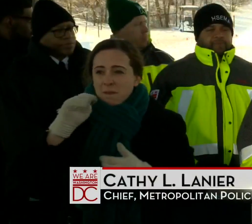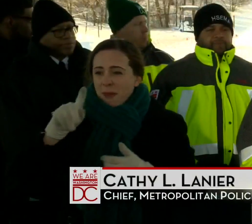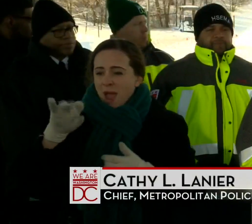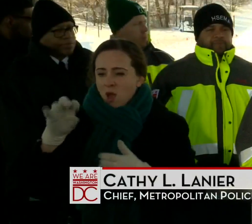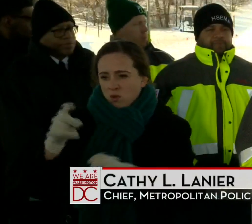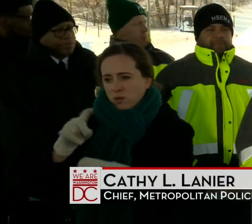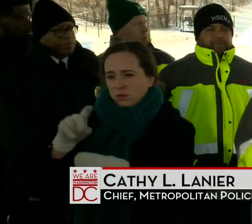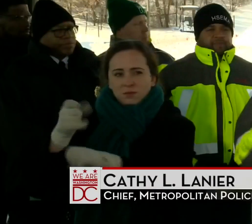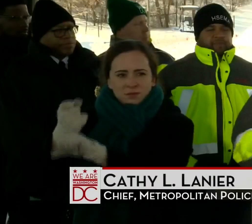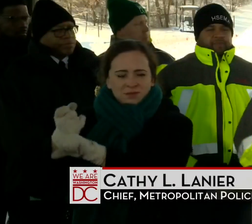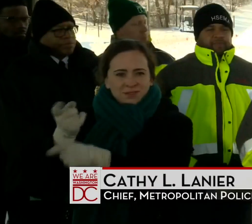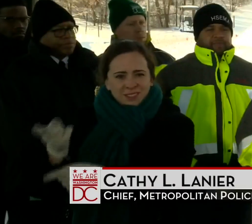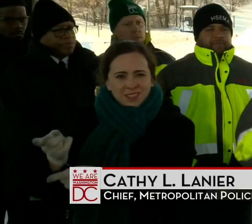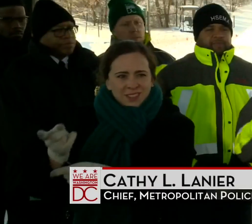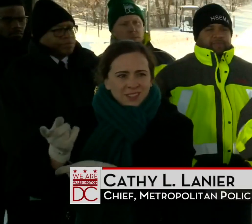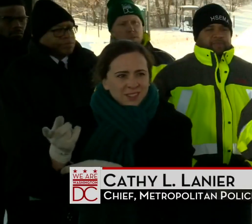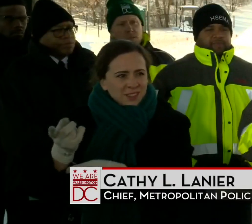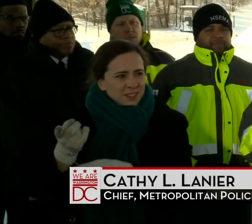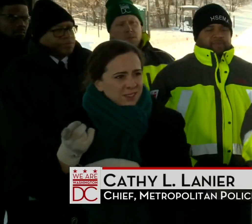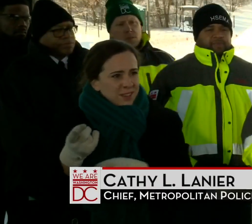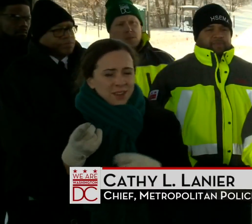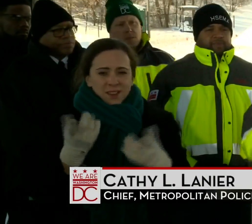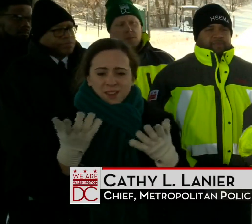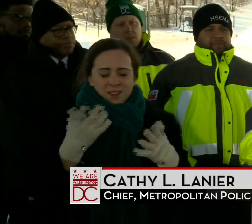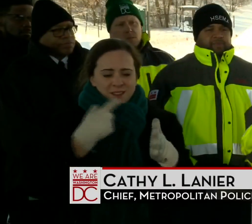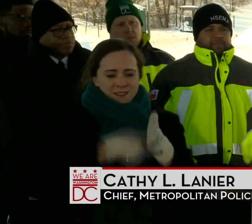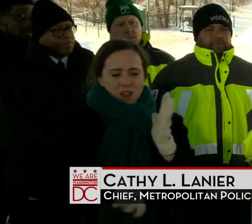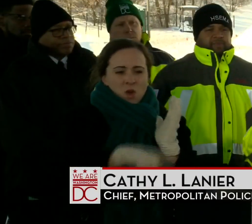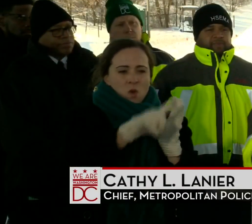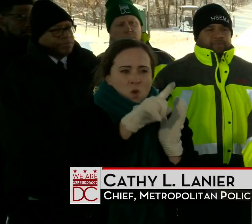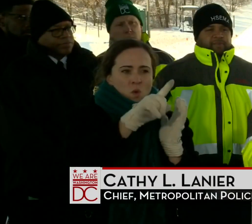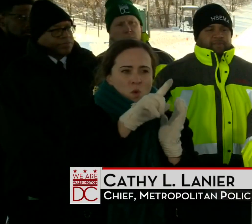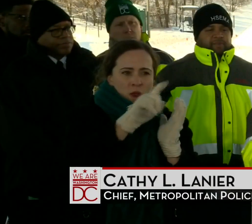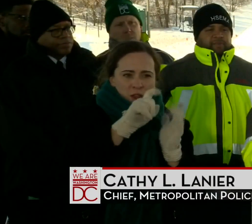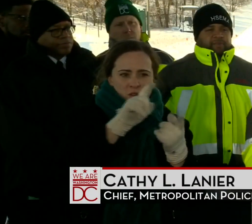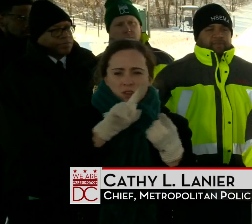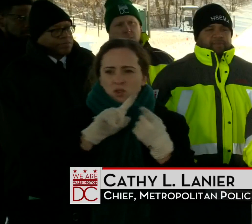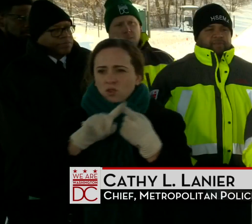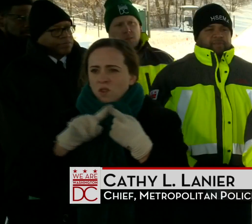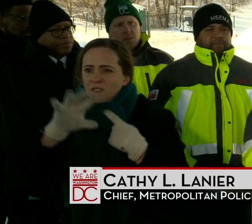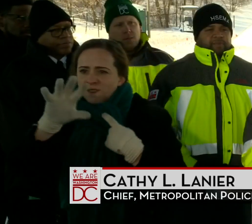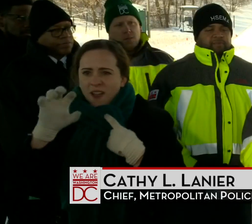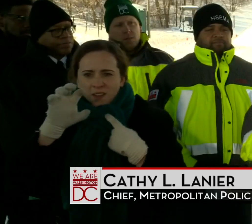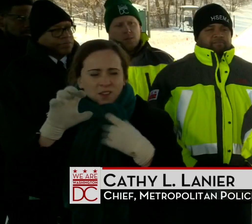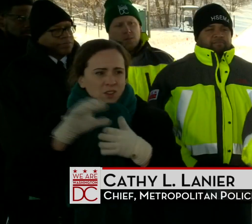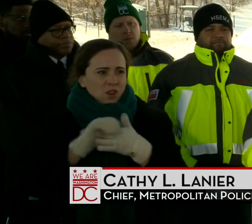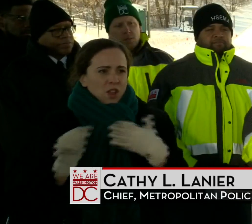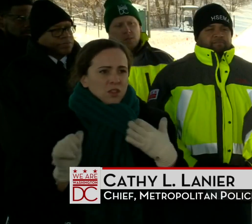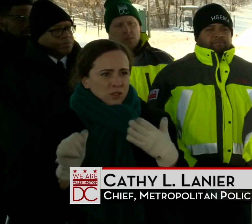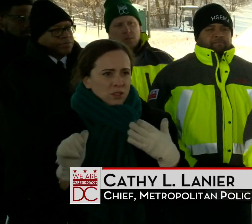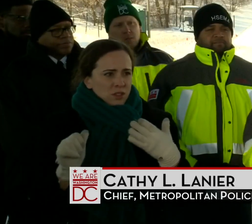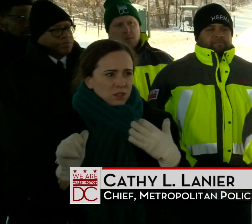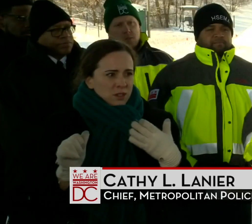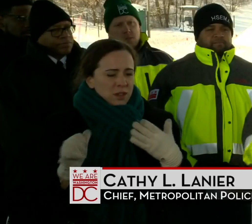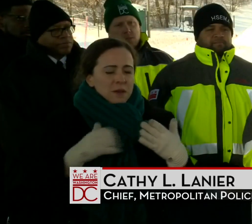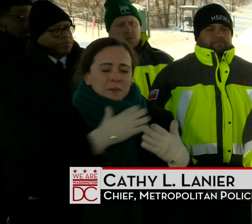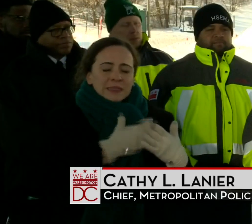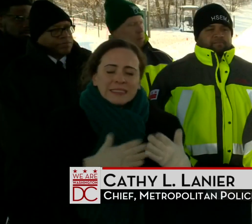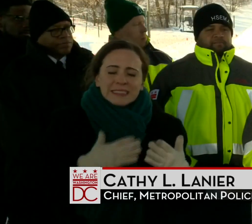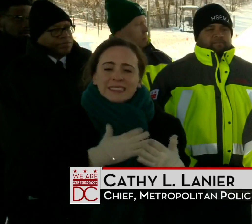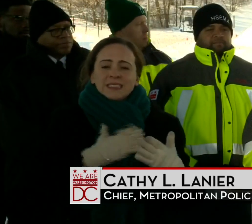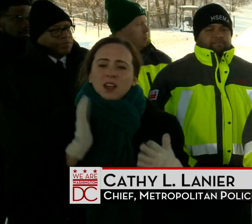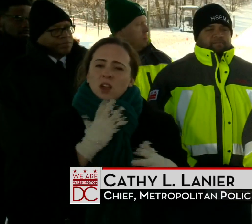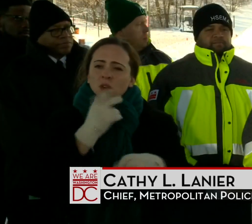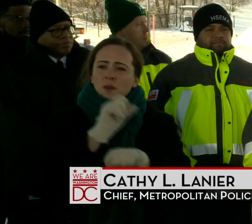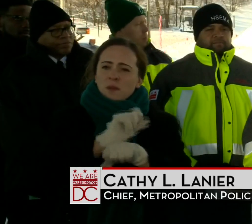is fines that range from anywhere from $100 to $500. So please, give our hardworking crews